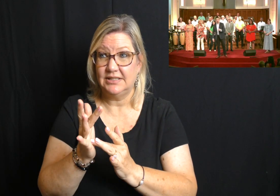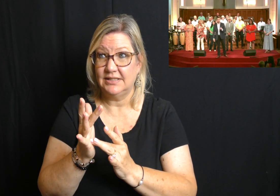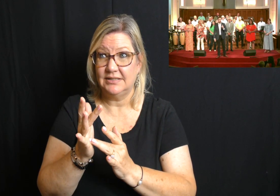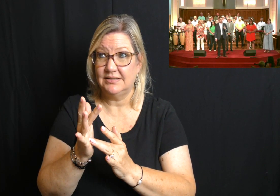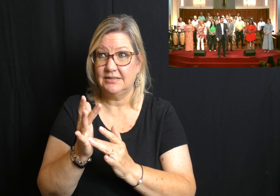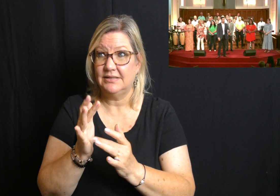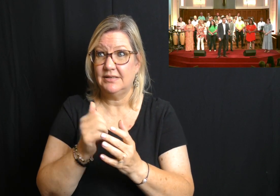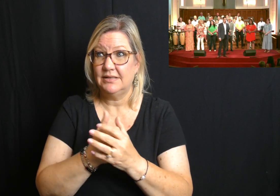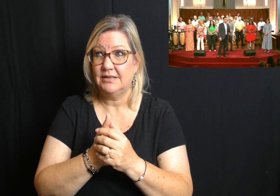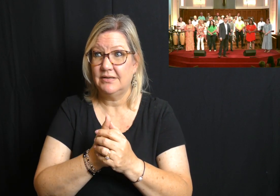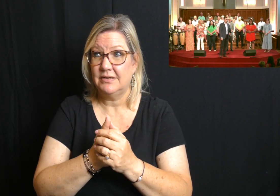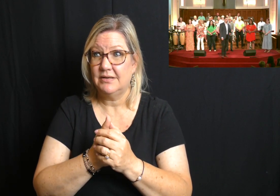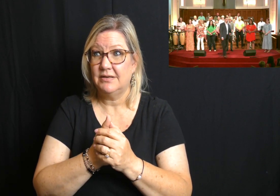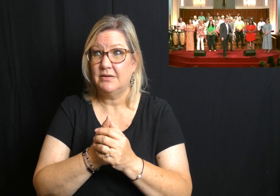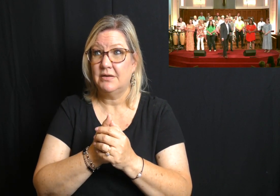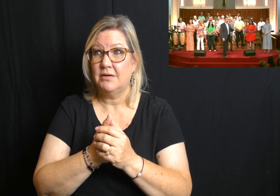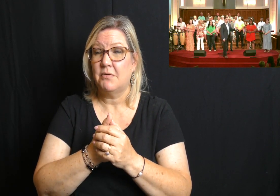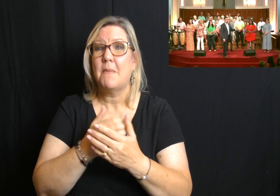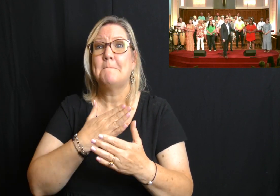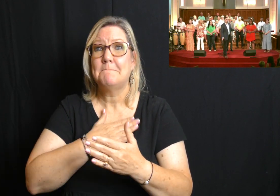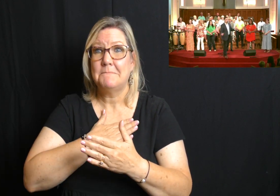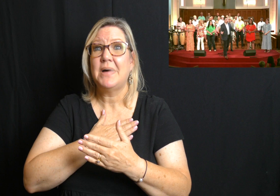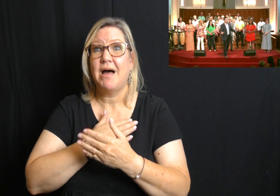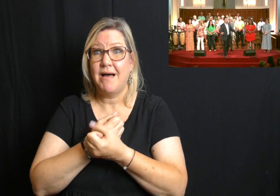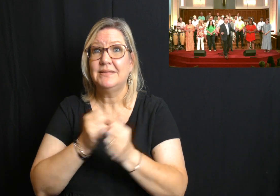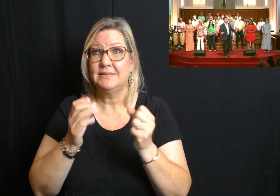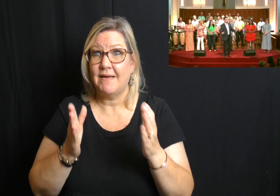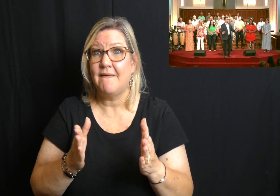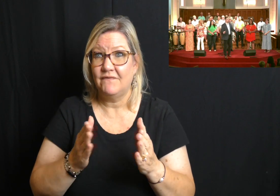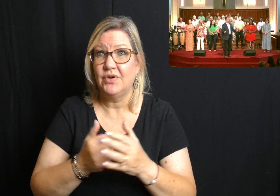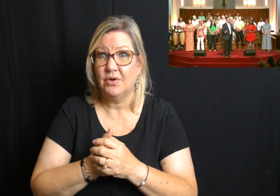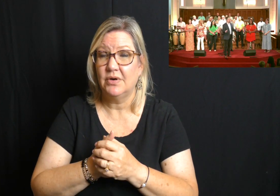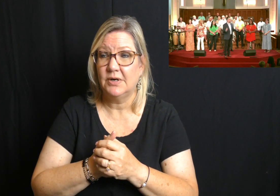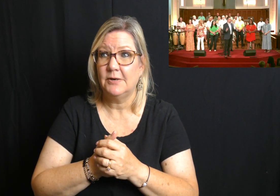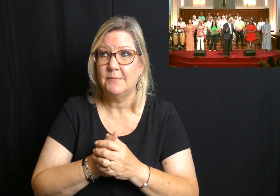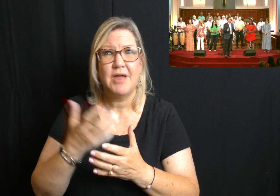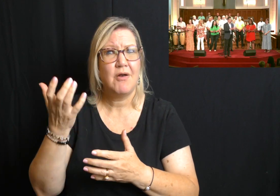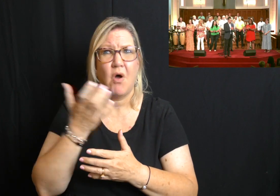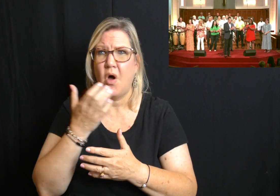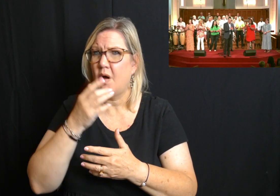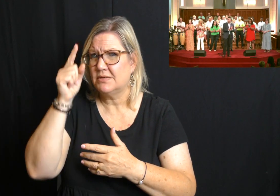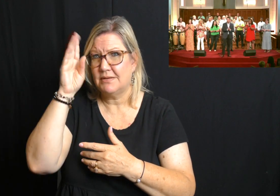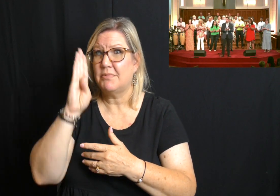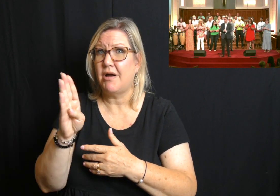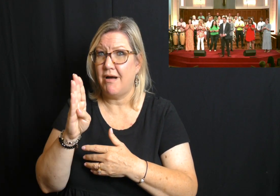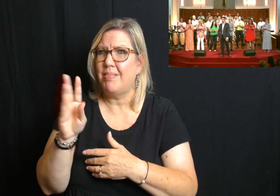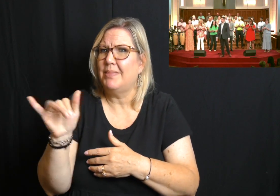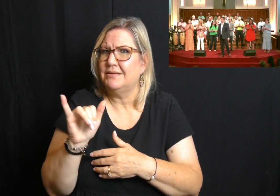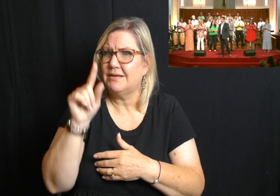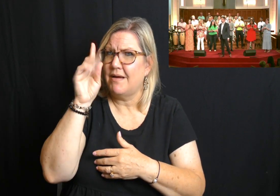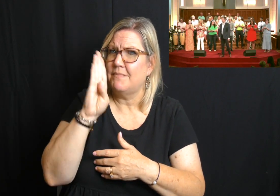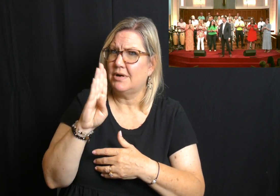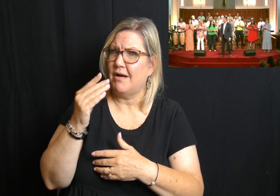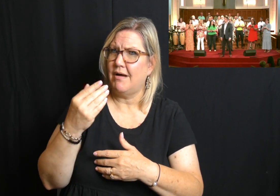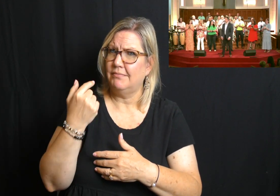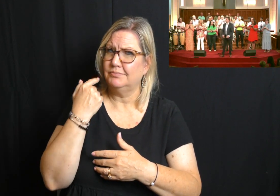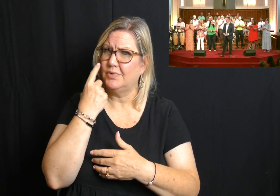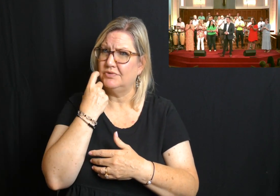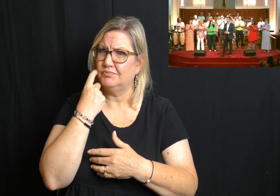painted there, but my Savior, the awesome God that we just sang about. Amen. And we're so glad. You can clap. It's fine.